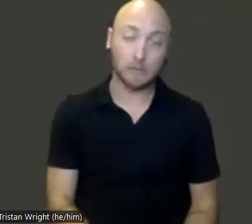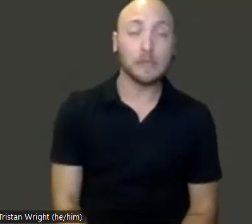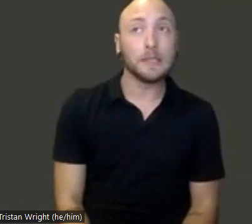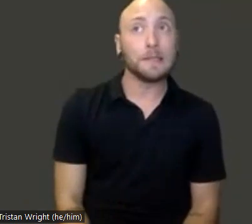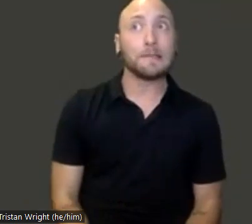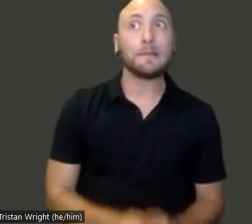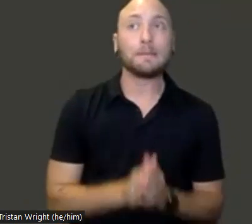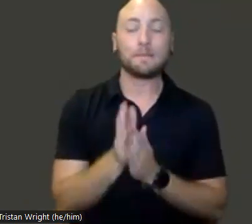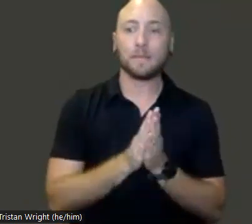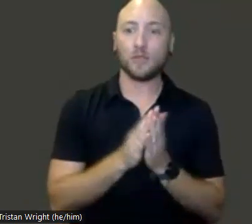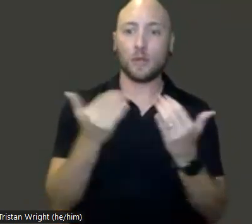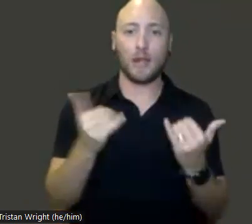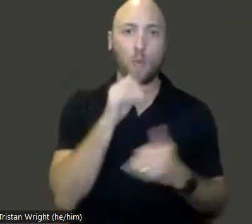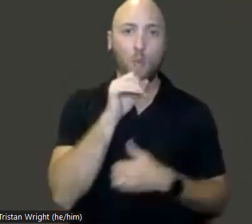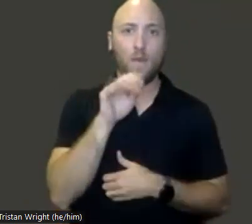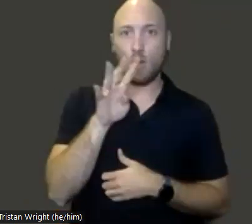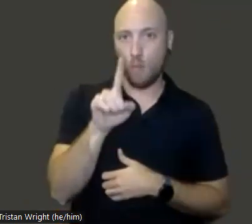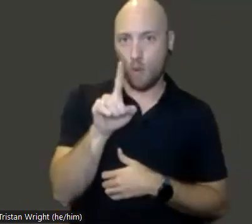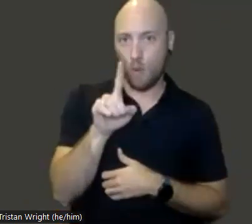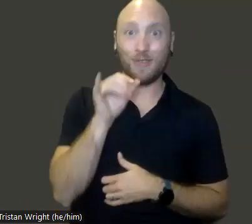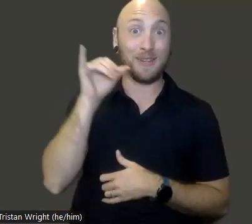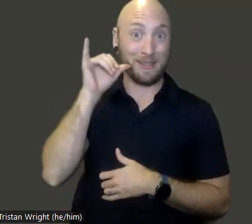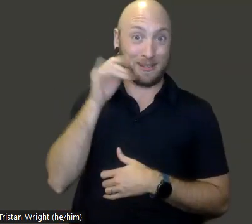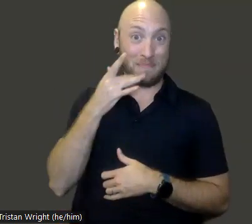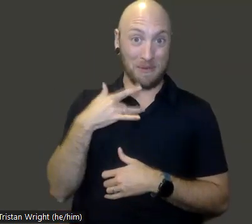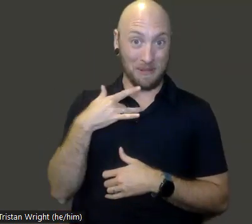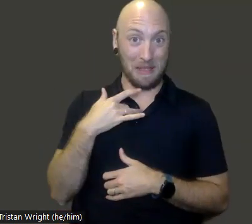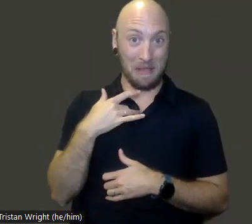So that makes me 41 as of yesterday. So